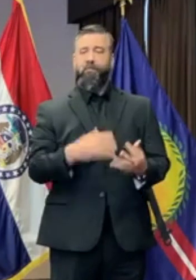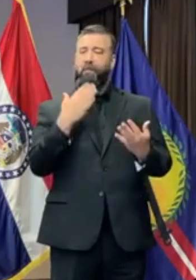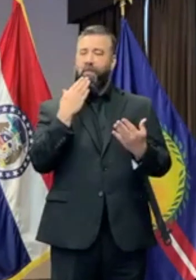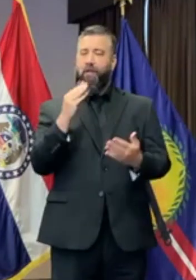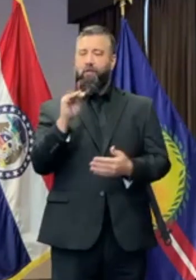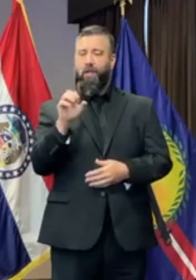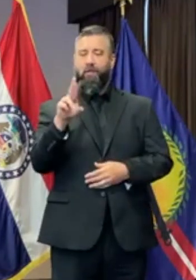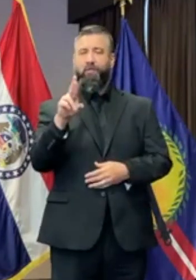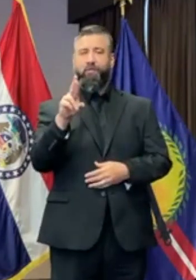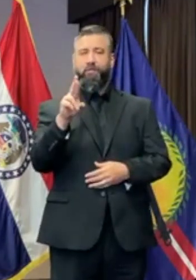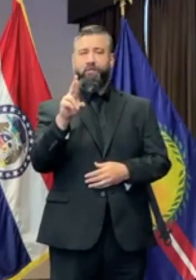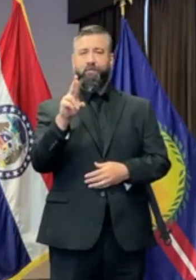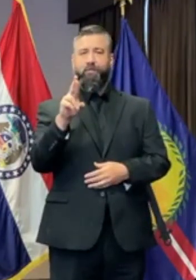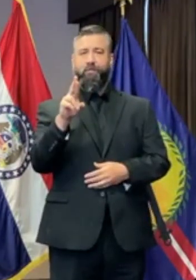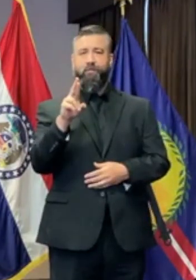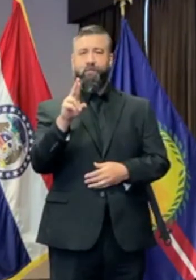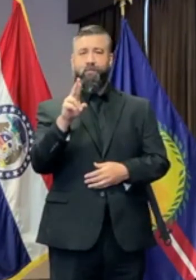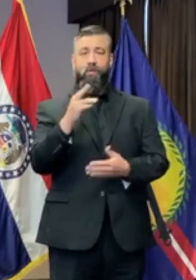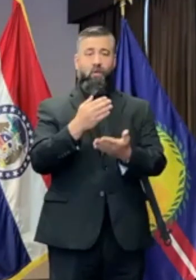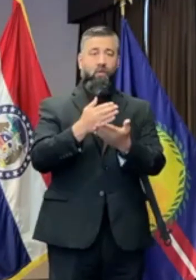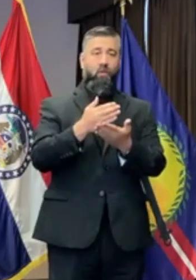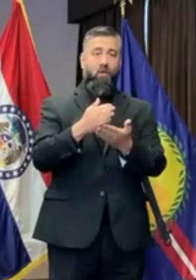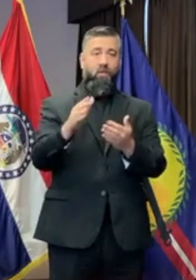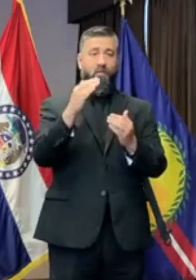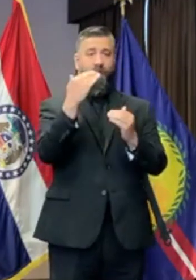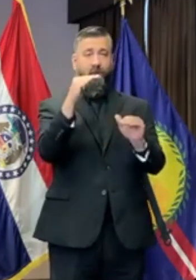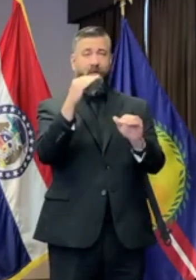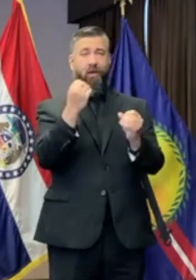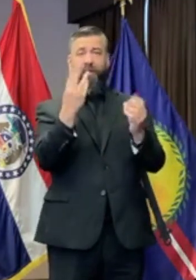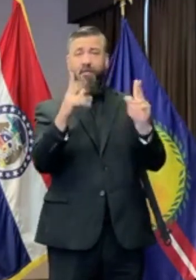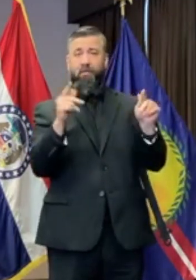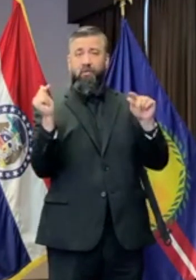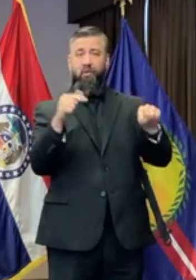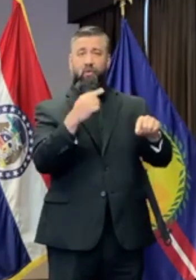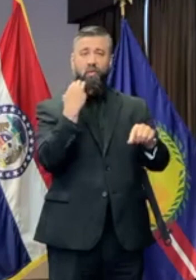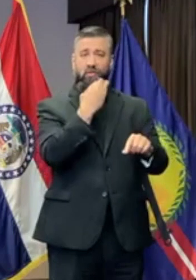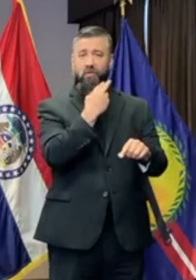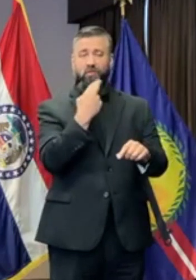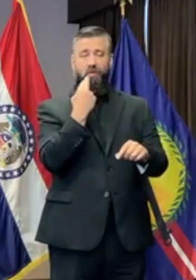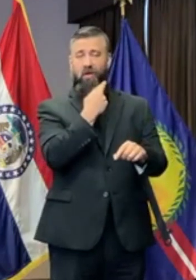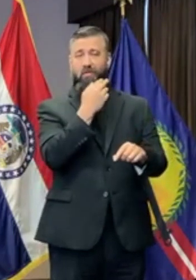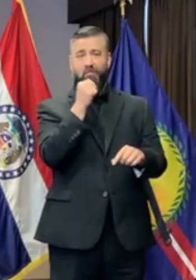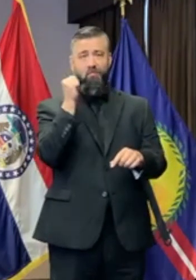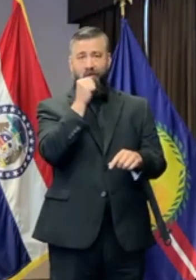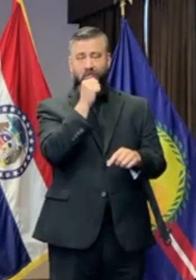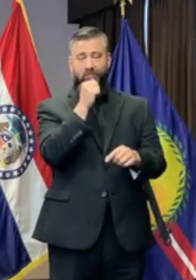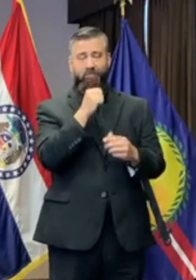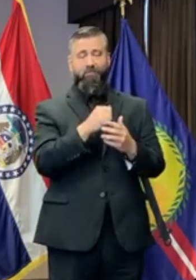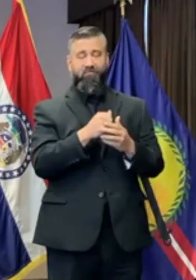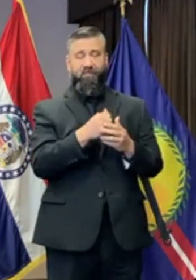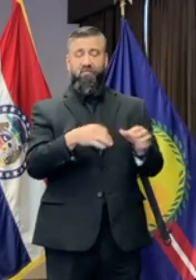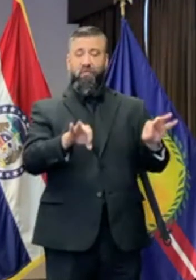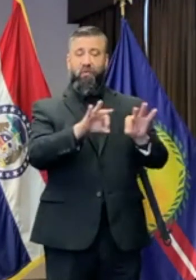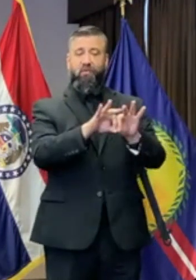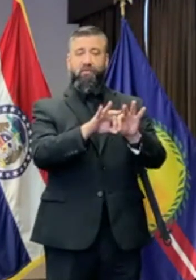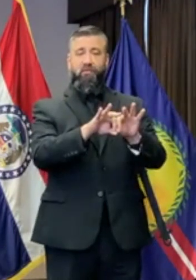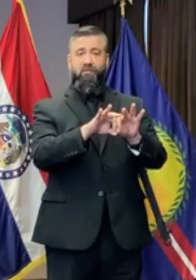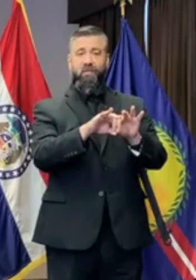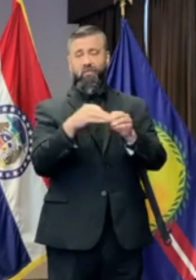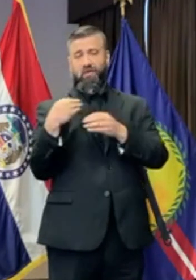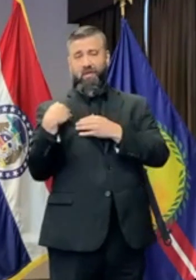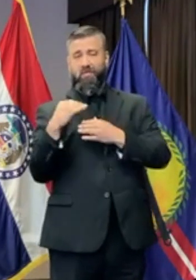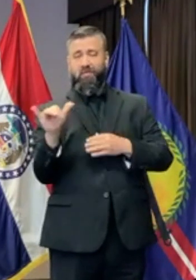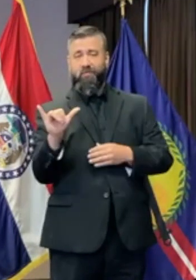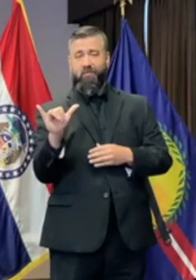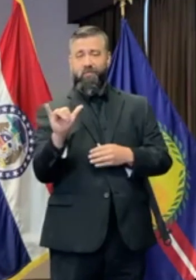Thank you, Mayor. Removing the capacity restrictions is a responsible and deliberative step forward. As Mayor Jones said,